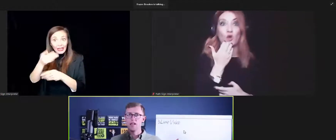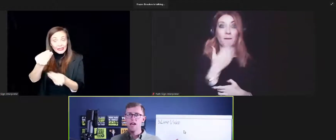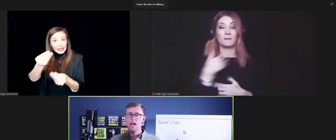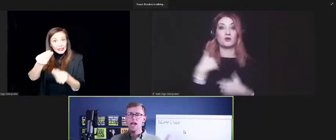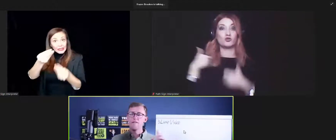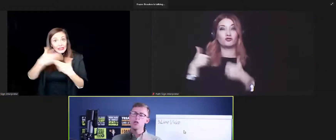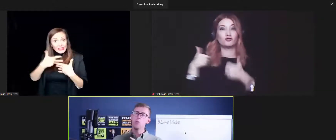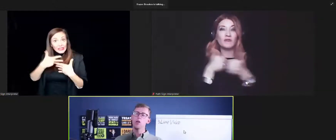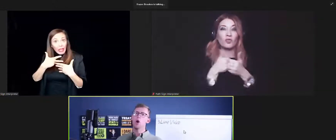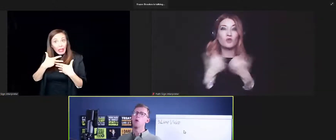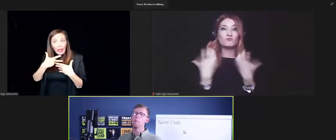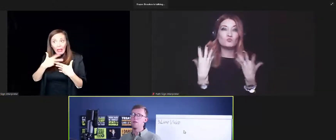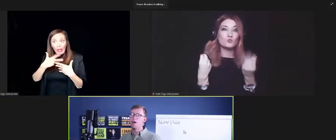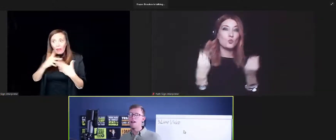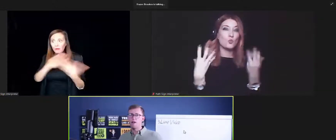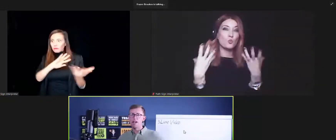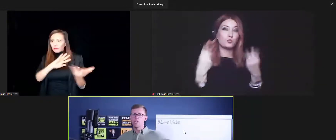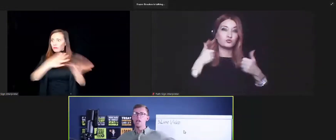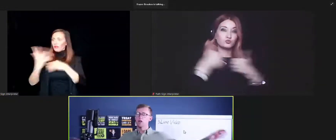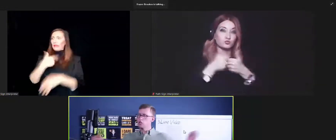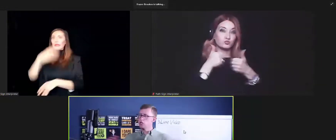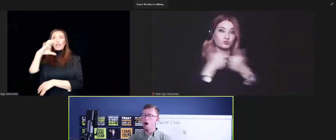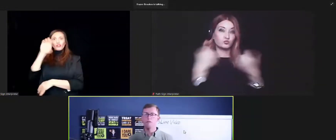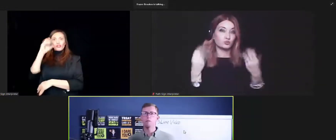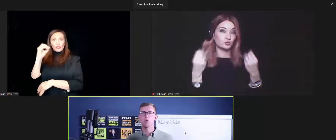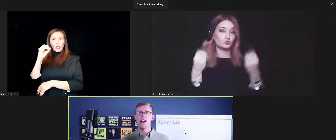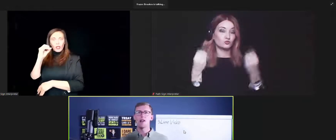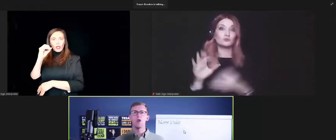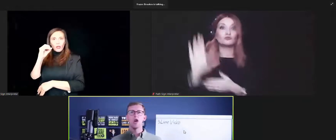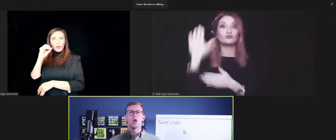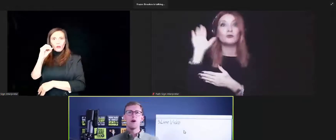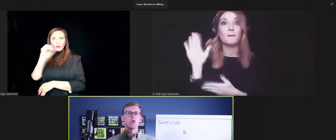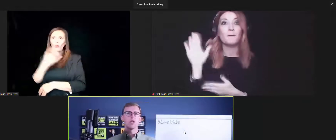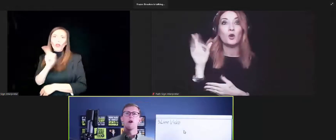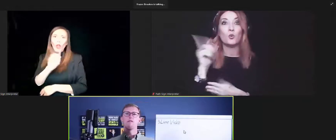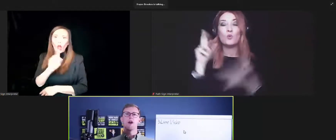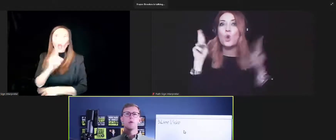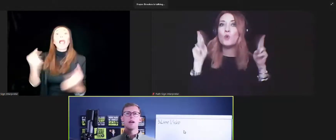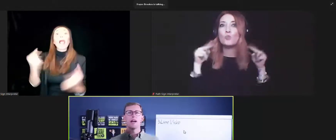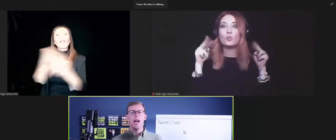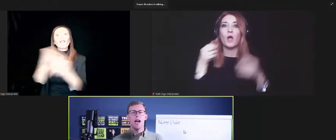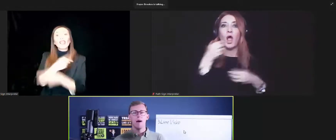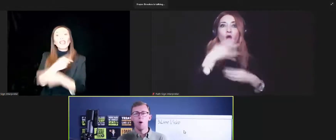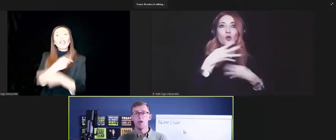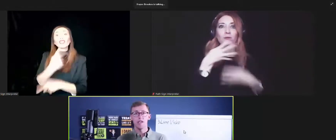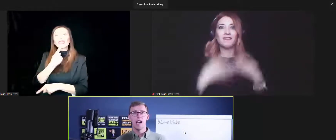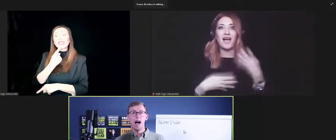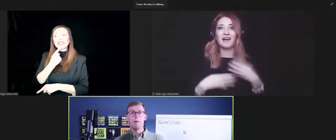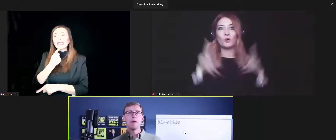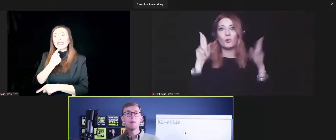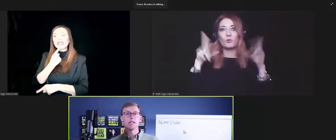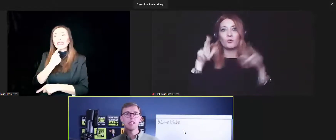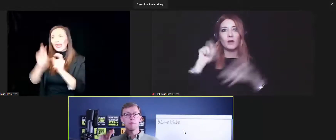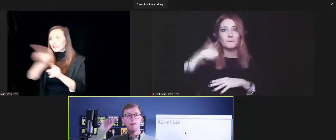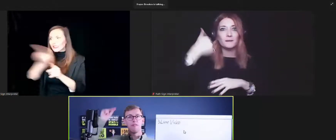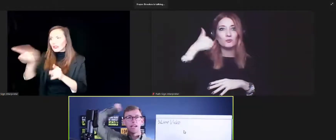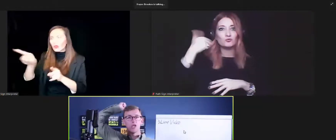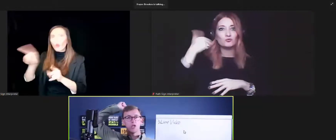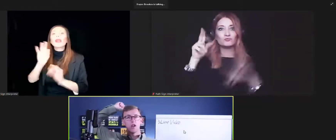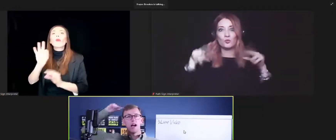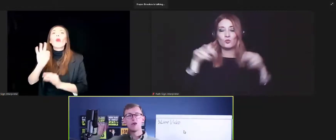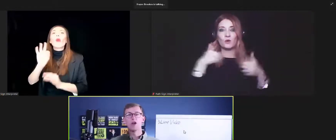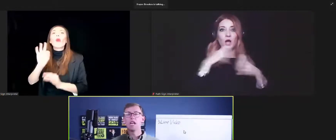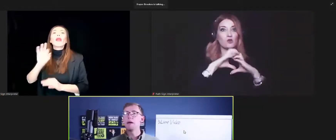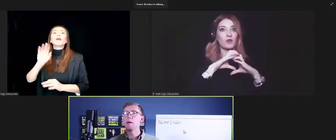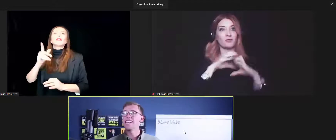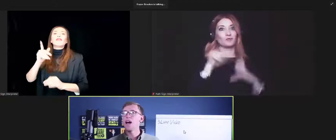will. If someone told me, right, Frazer, you've got to start from scratch, you have 0 following, but I'm going to be able to click my fingers